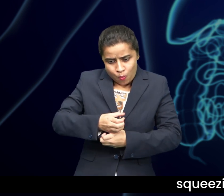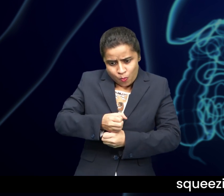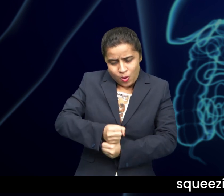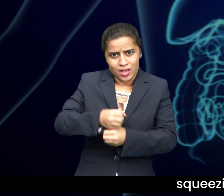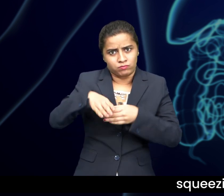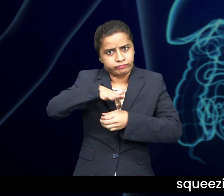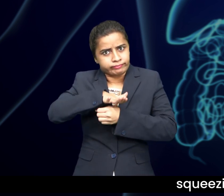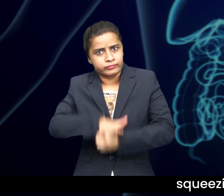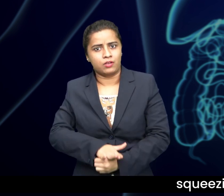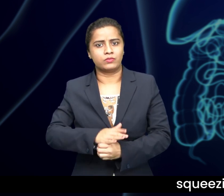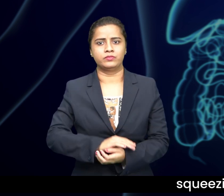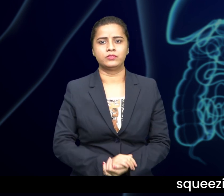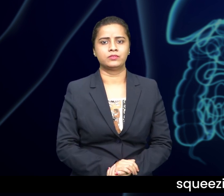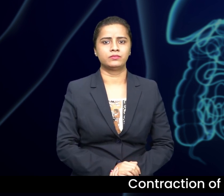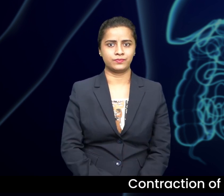downwards.